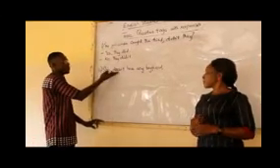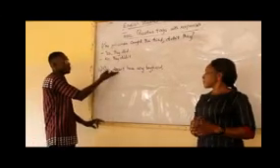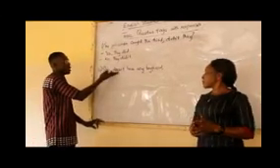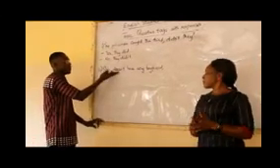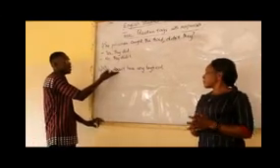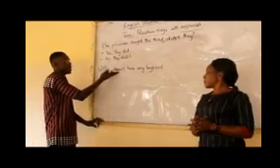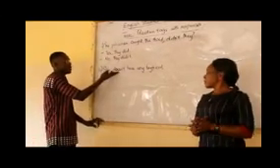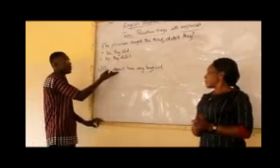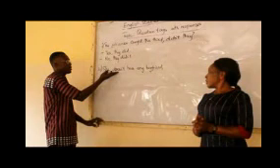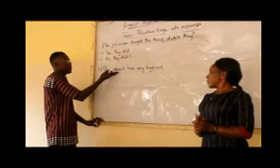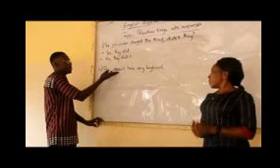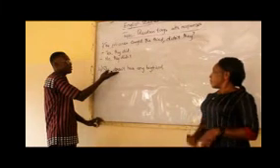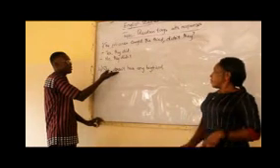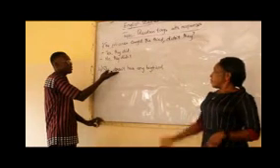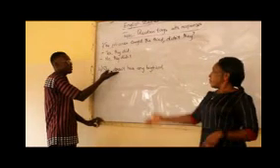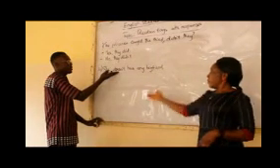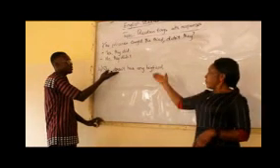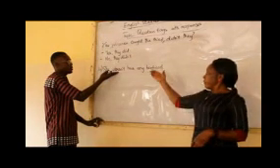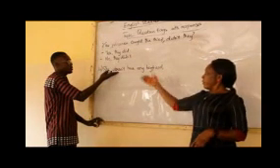What verb do you have here?